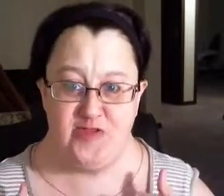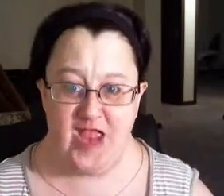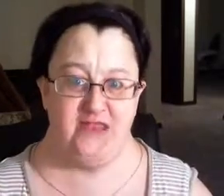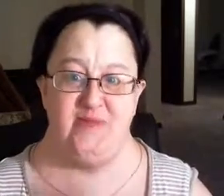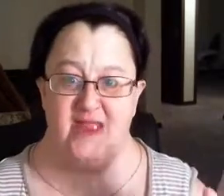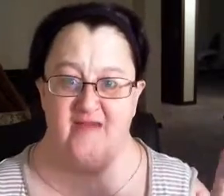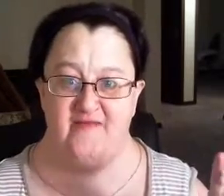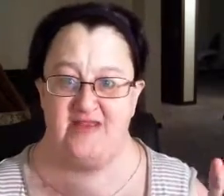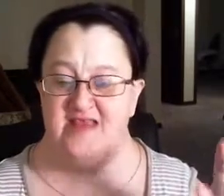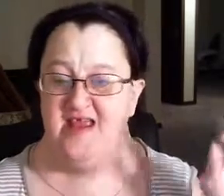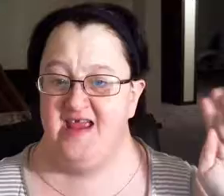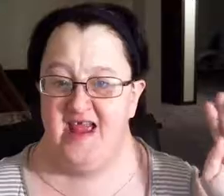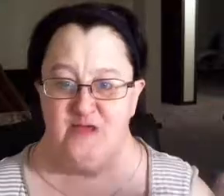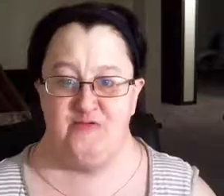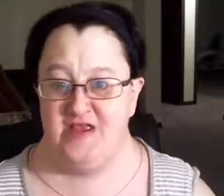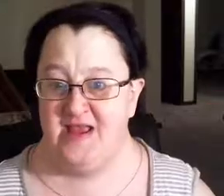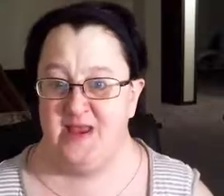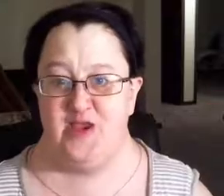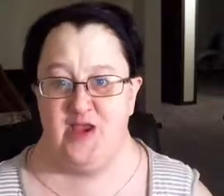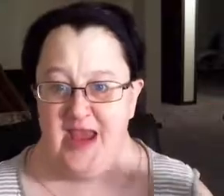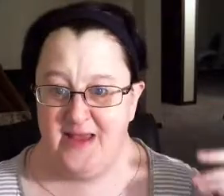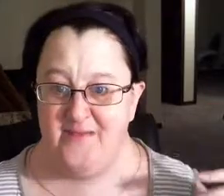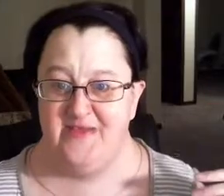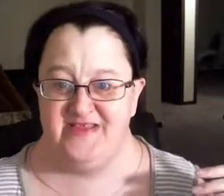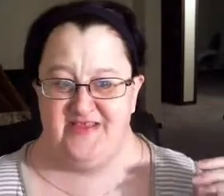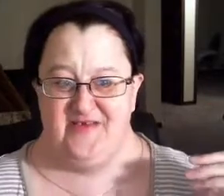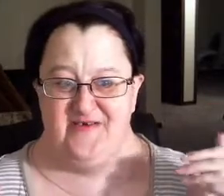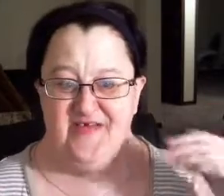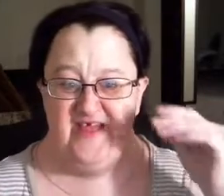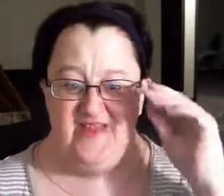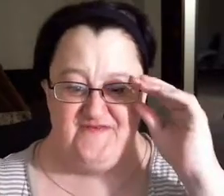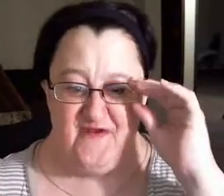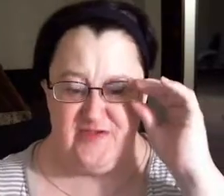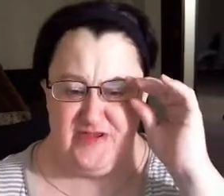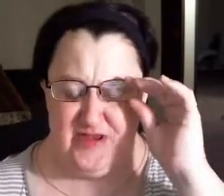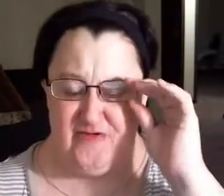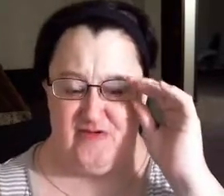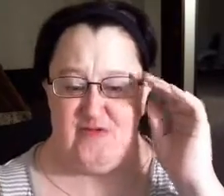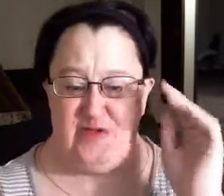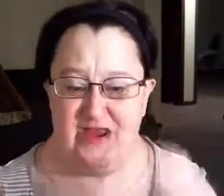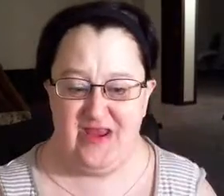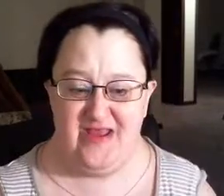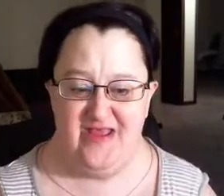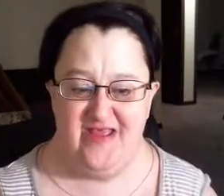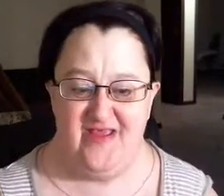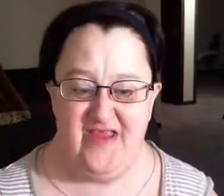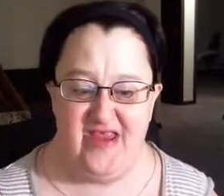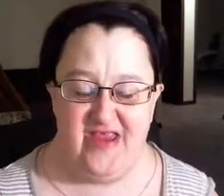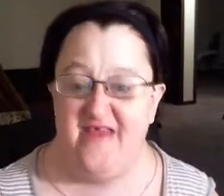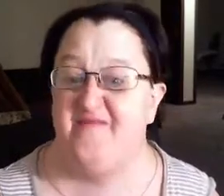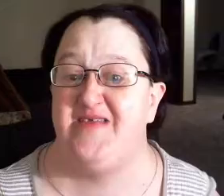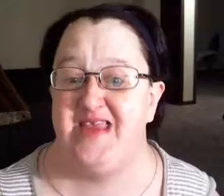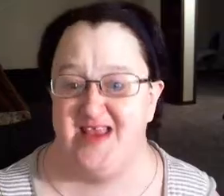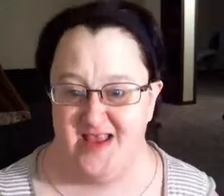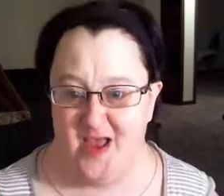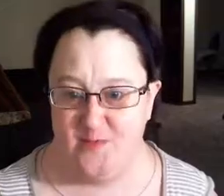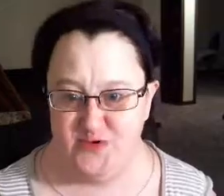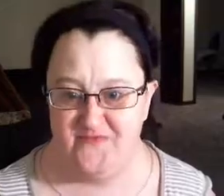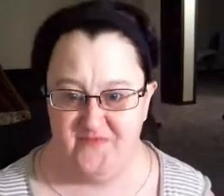toss them in the oven and they're done and you eat them so the frozen dinners are really a convenient option for